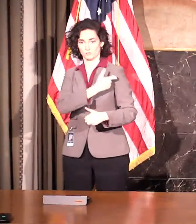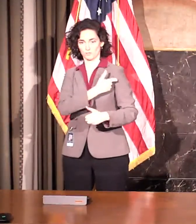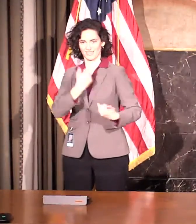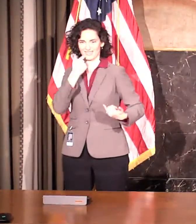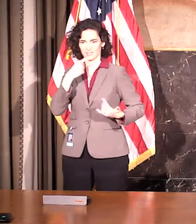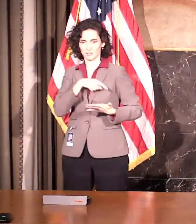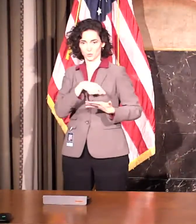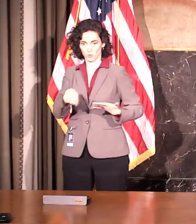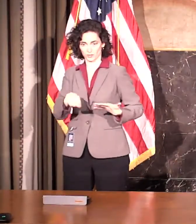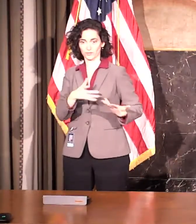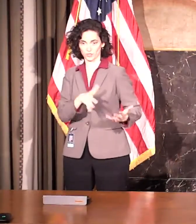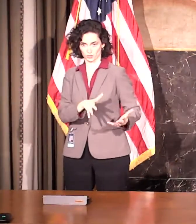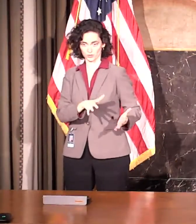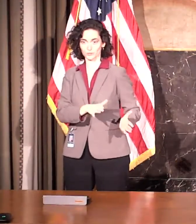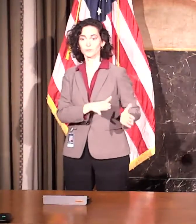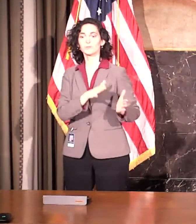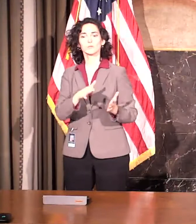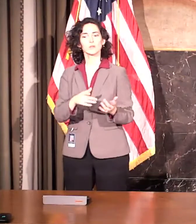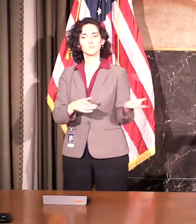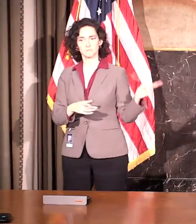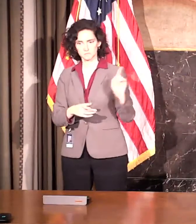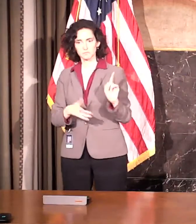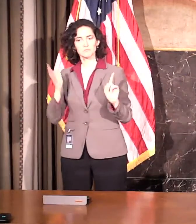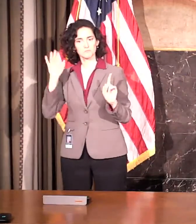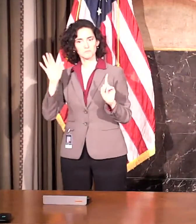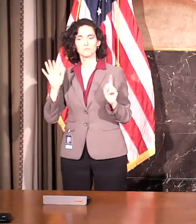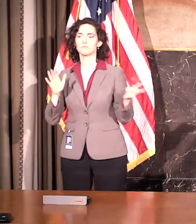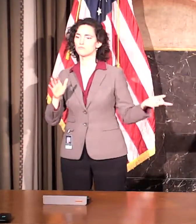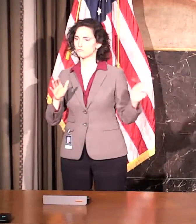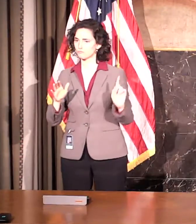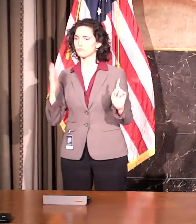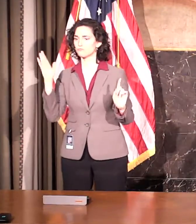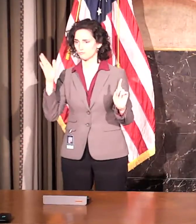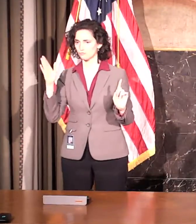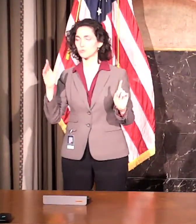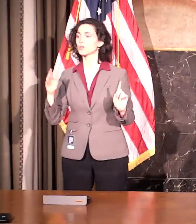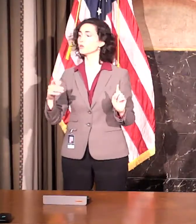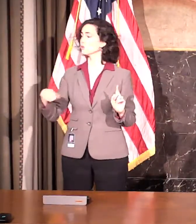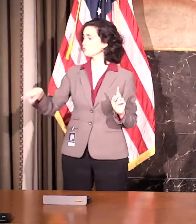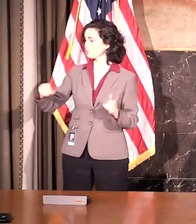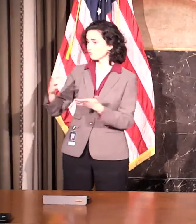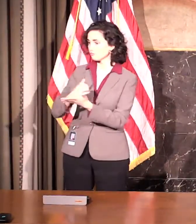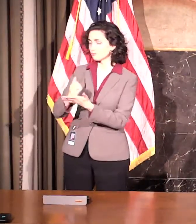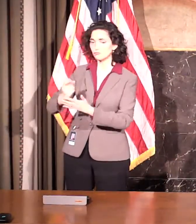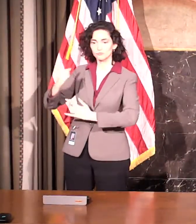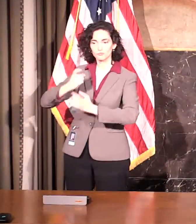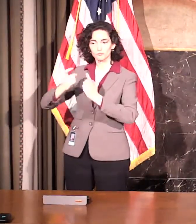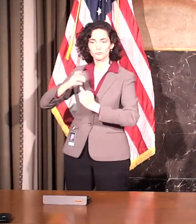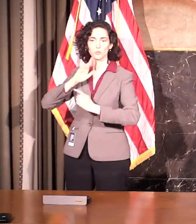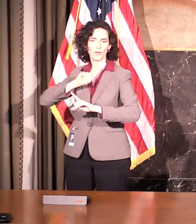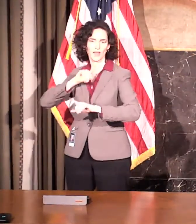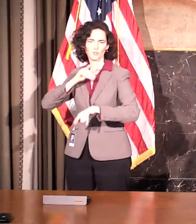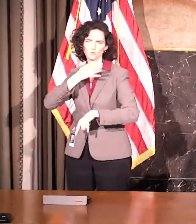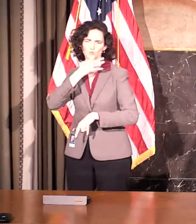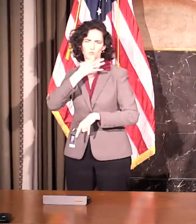and they're going to speak on that and be available to answer your questions in just a few